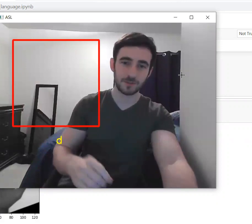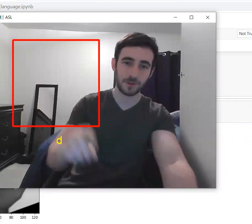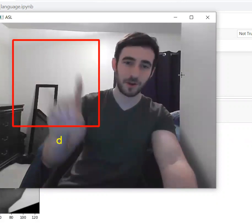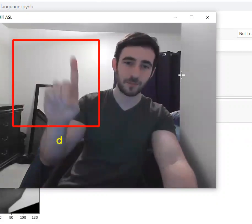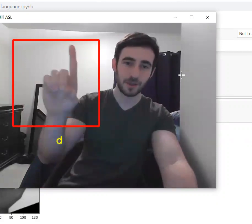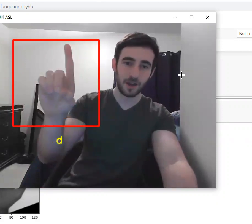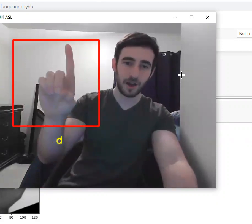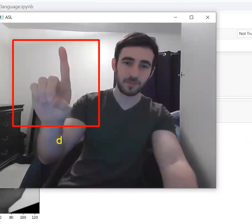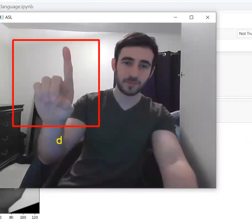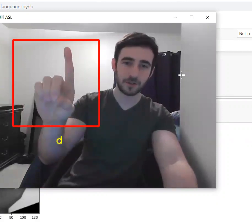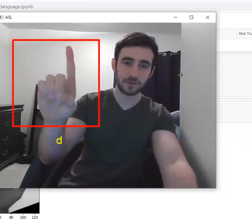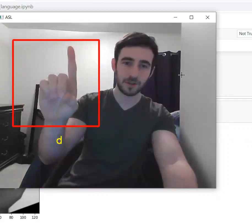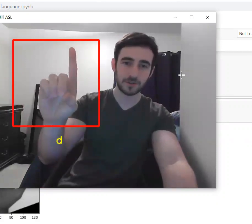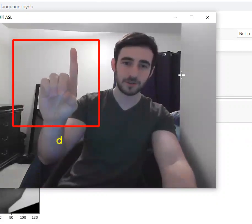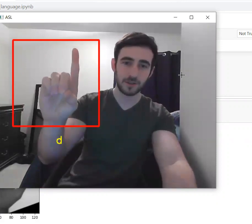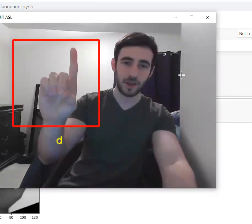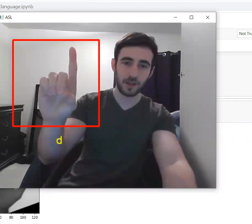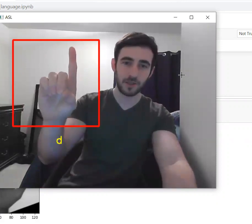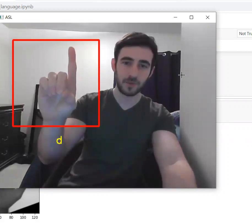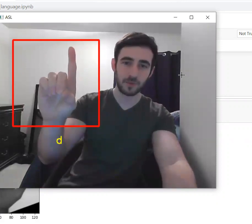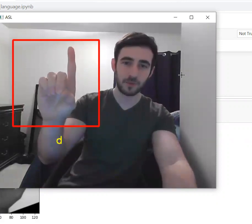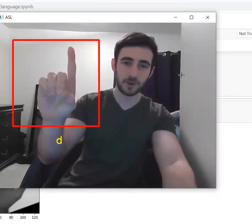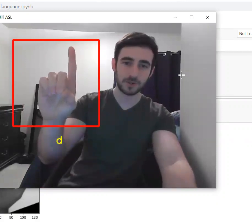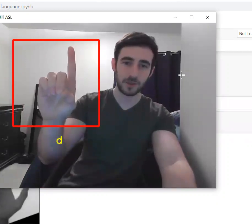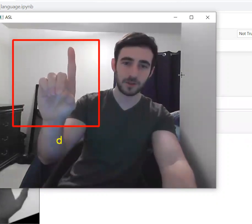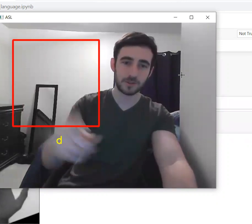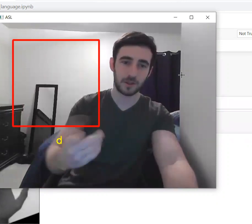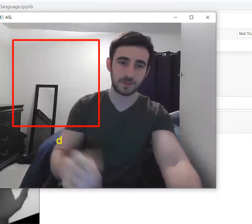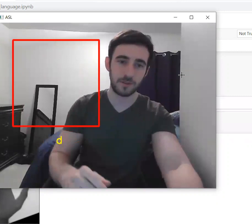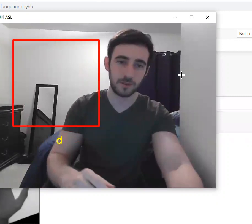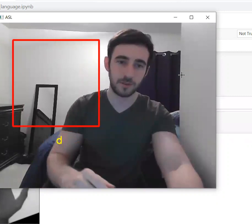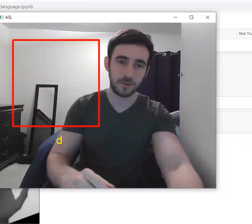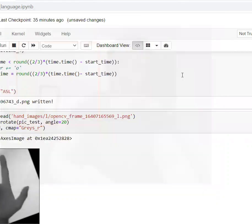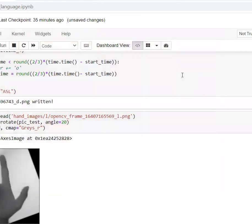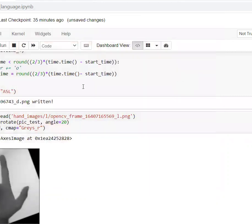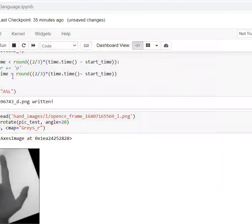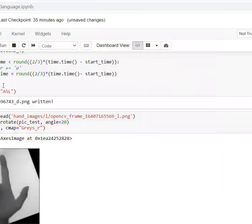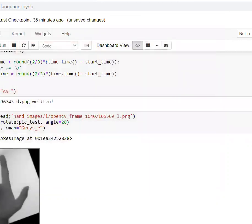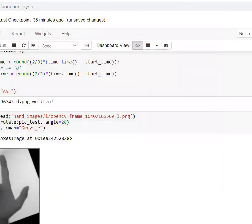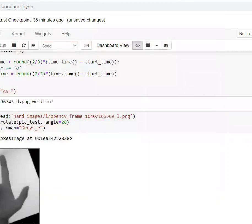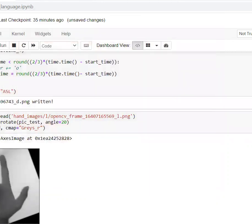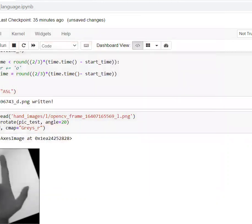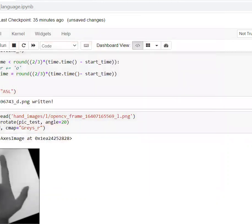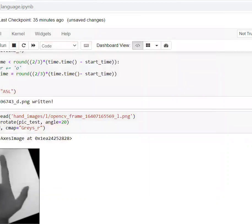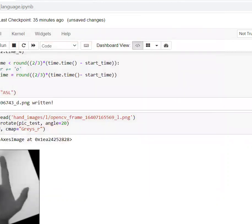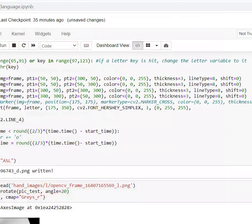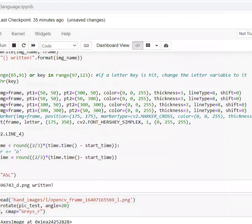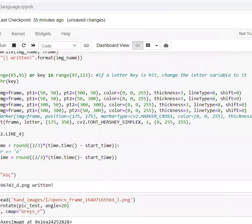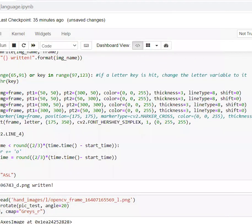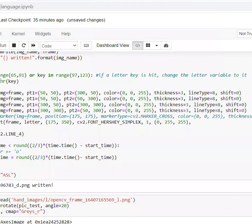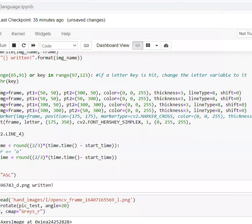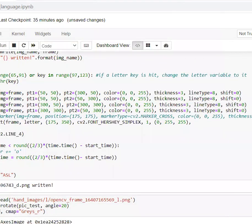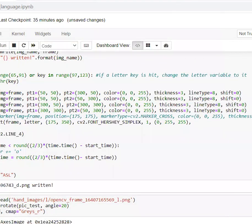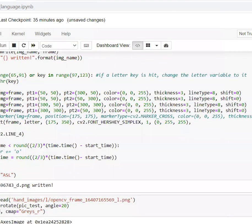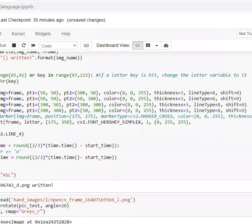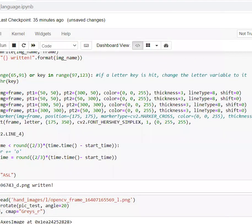D will show up. I'll do this, and then maybe I'll press space, I'll save it. So I'll exit that with escape.